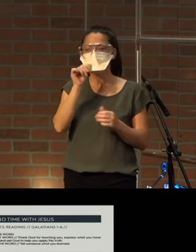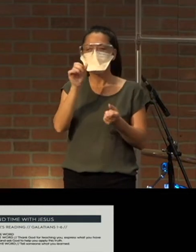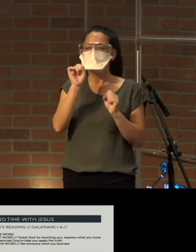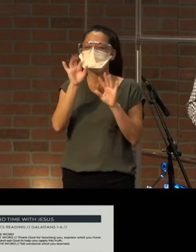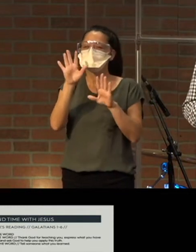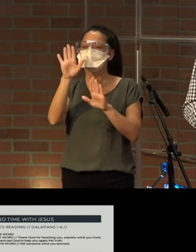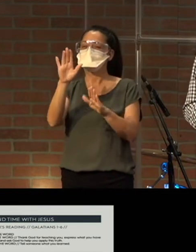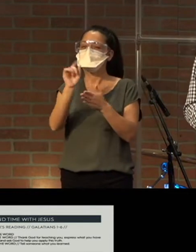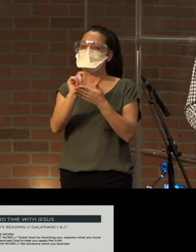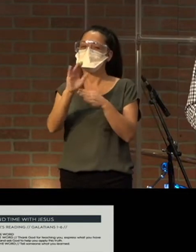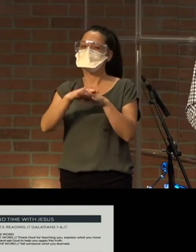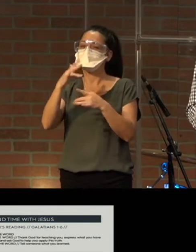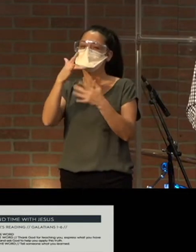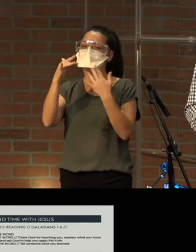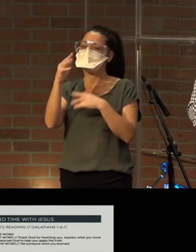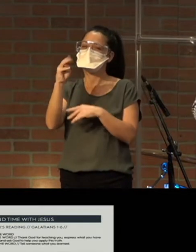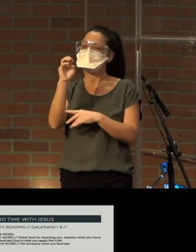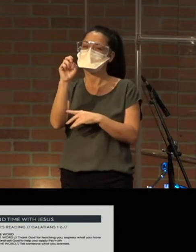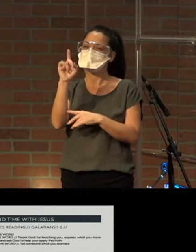media. He doesn't like that.